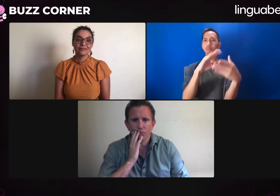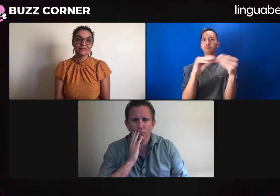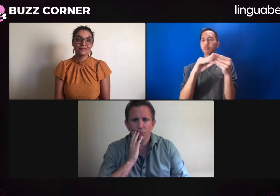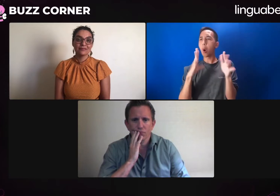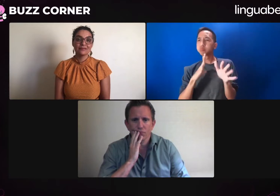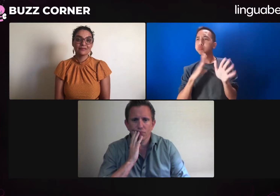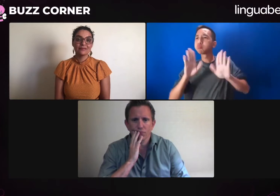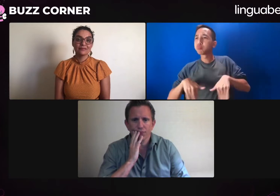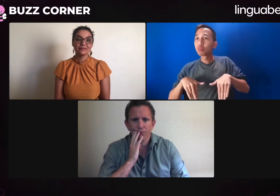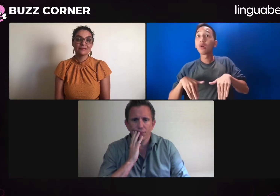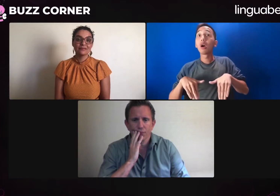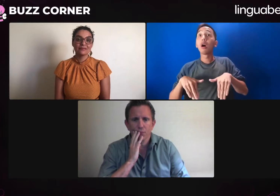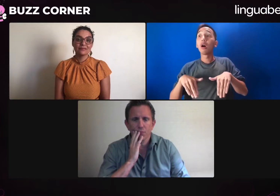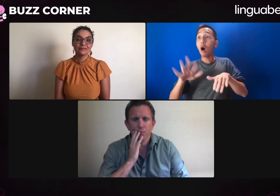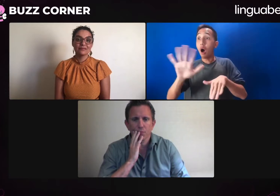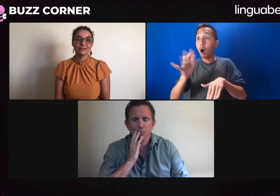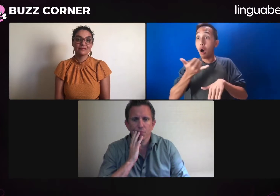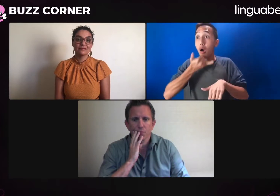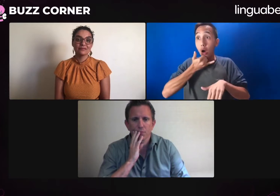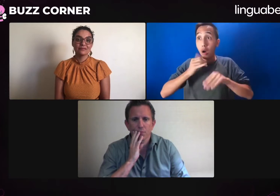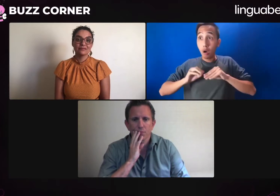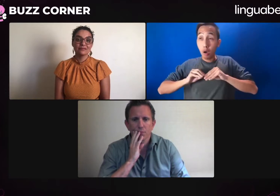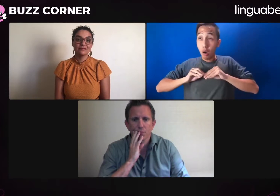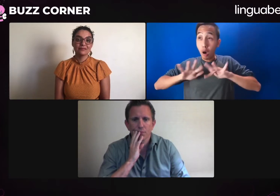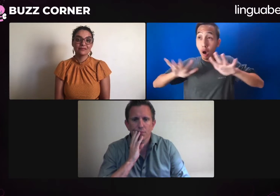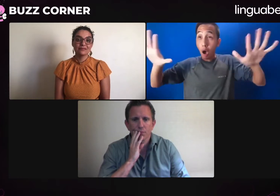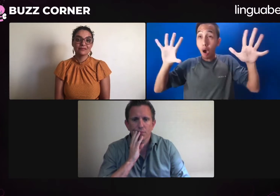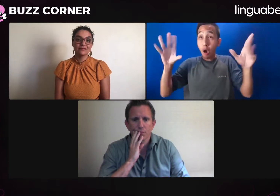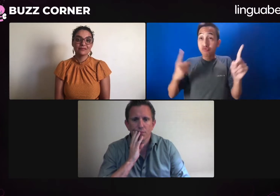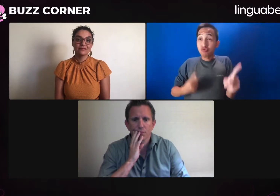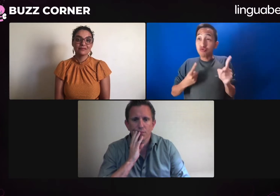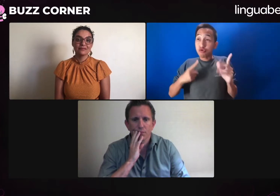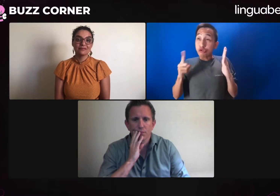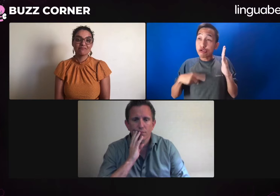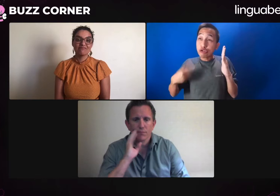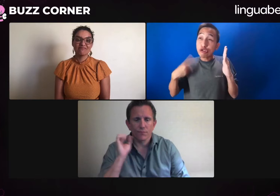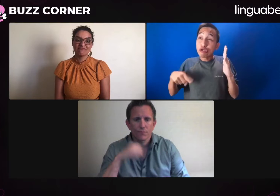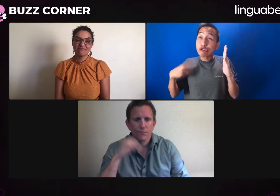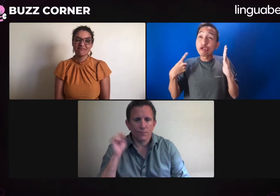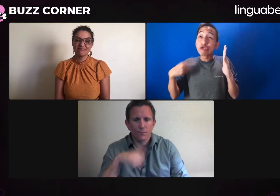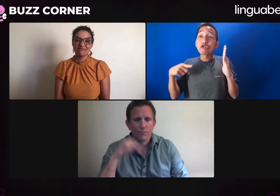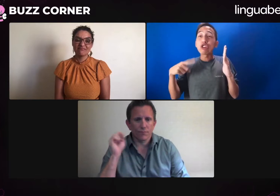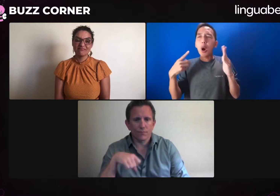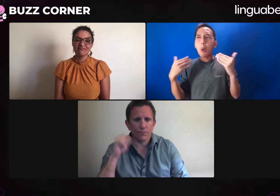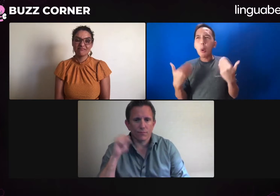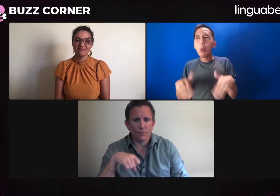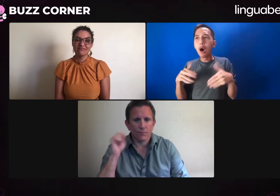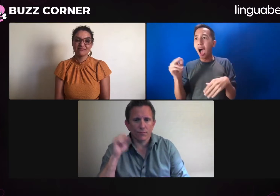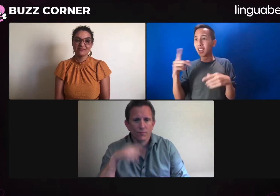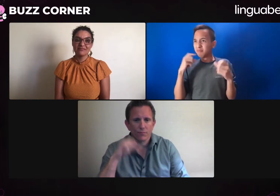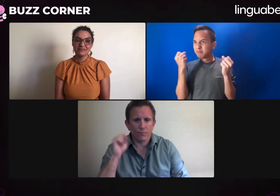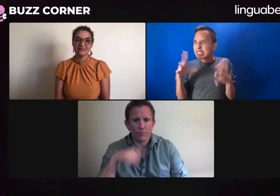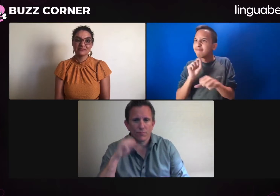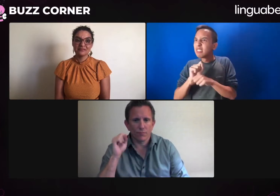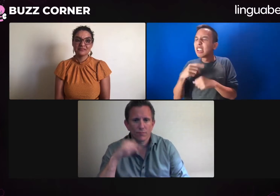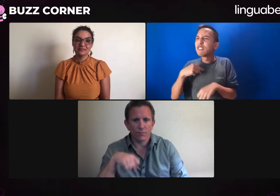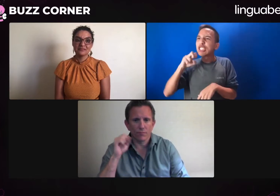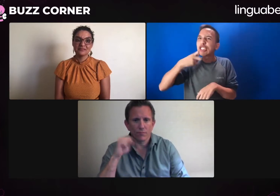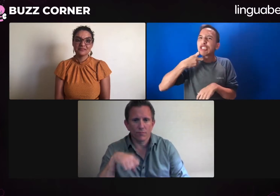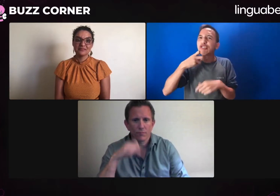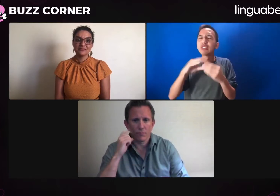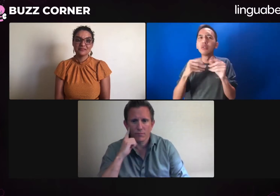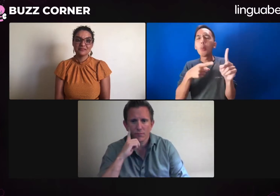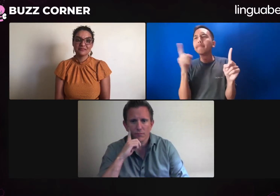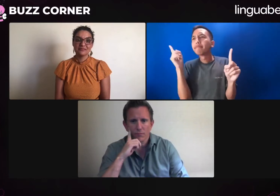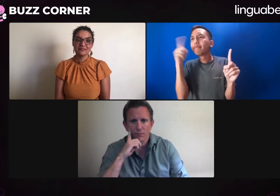a professional to, well enough to discern that. But the criticisms that came out of